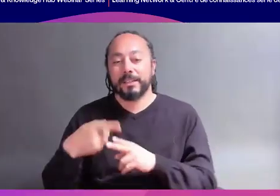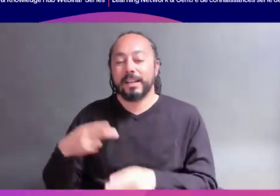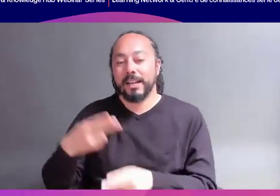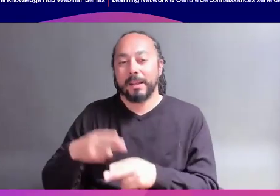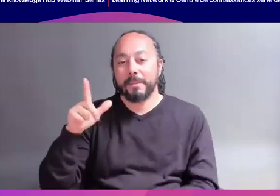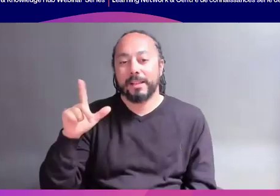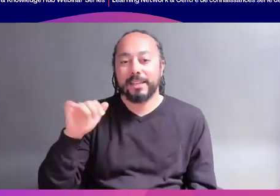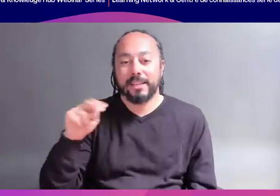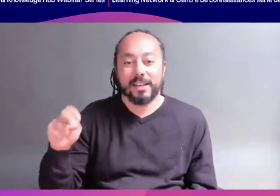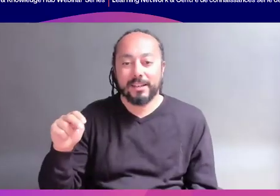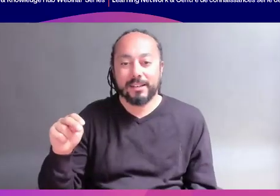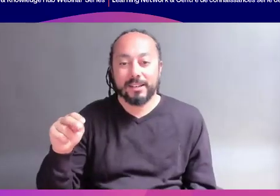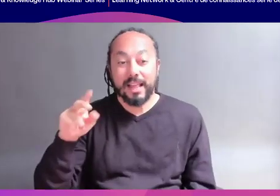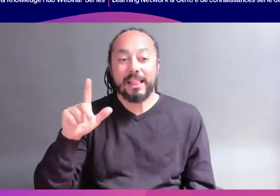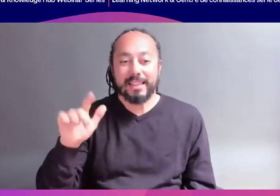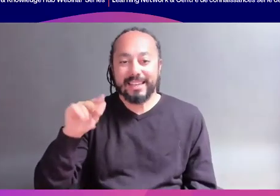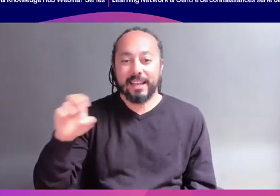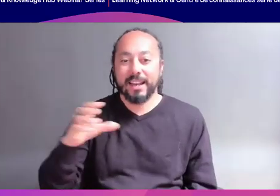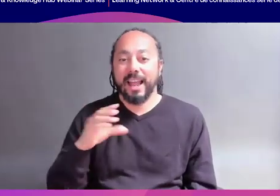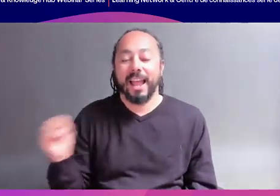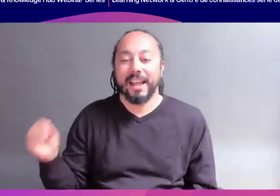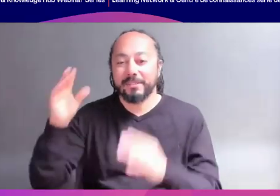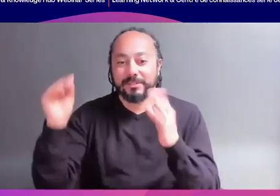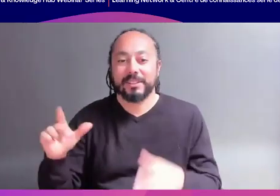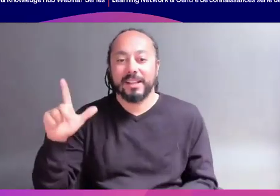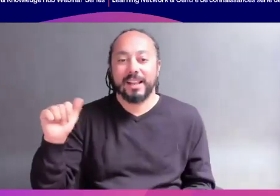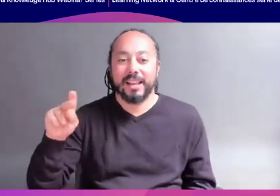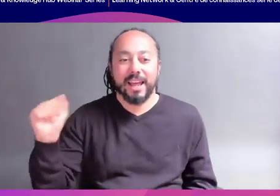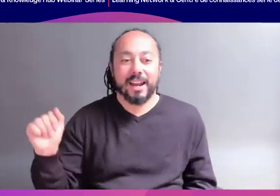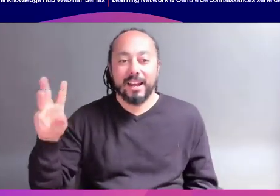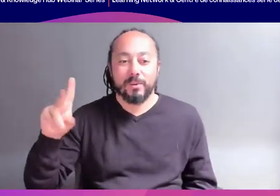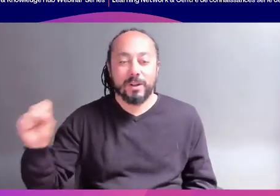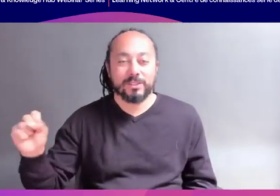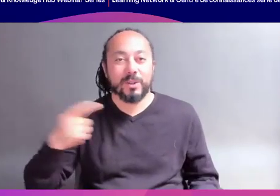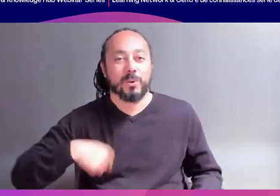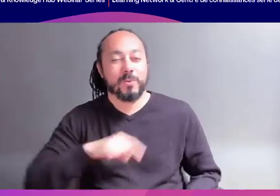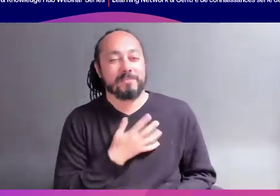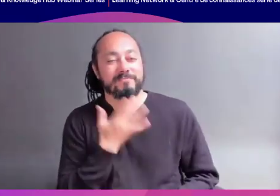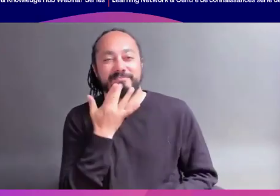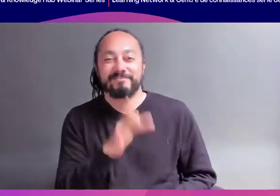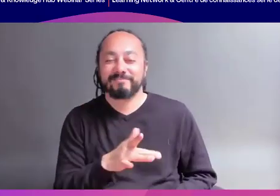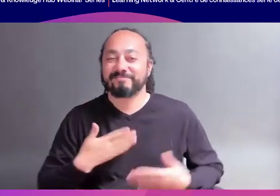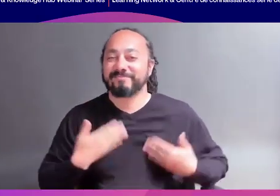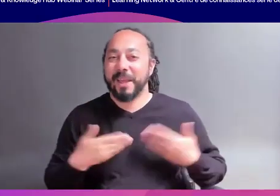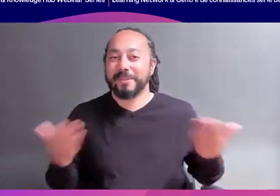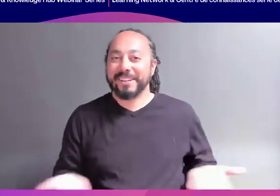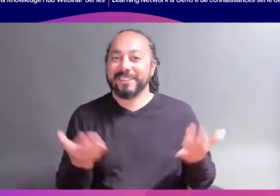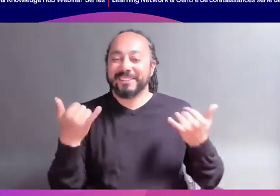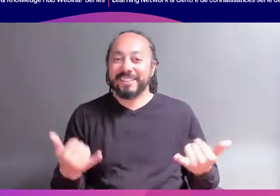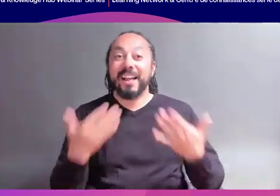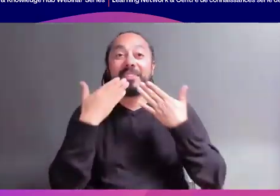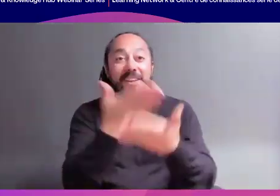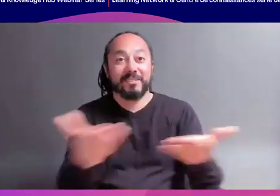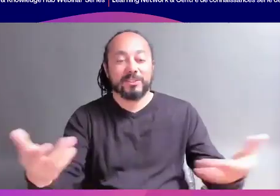with Professor Lana Wells joining on the screen as well. We're so pleased to be here today, and thanks so much for joining. We're